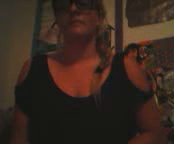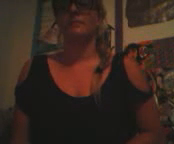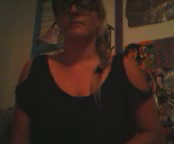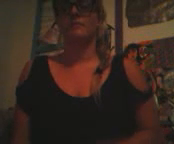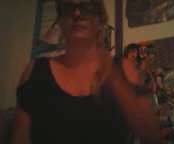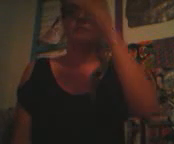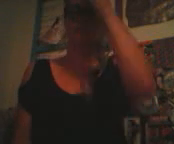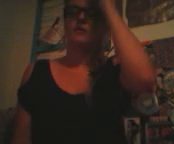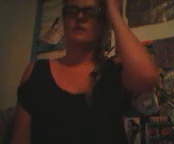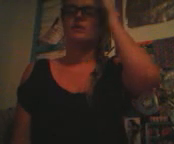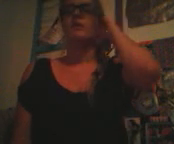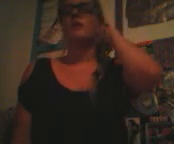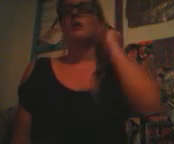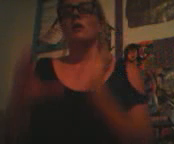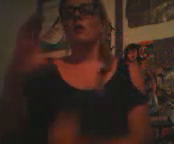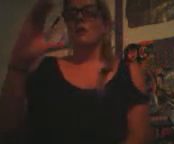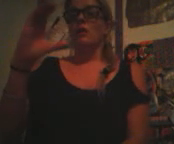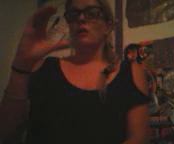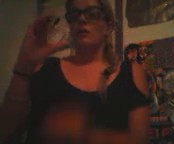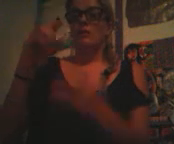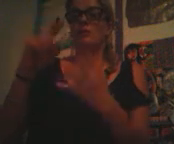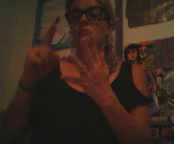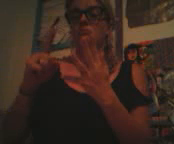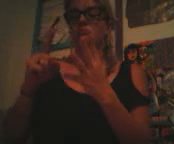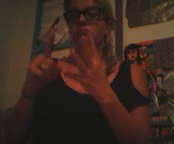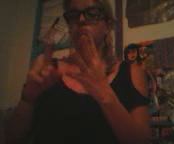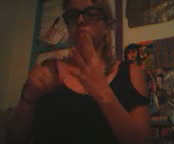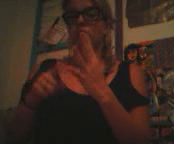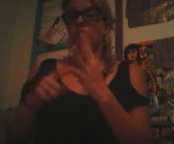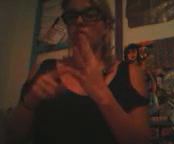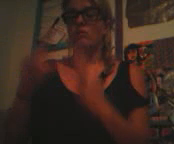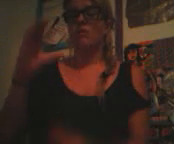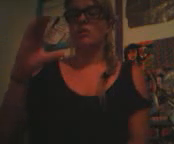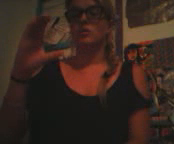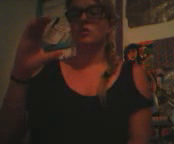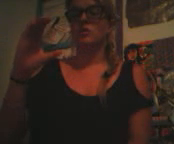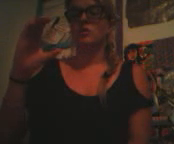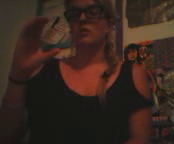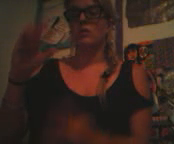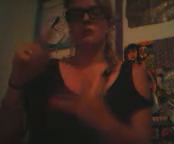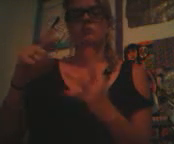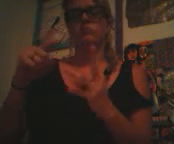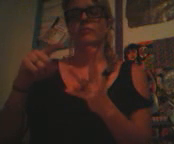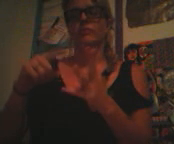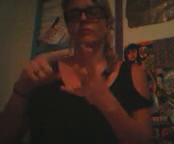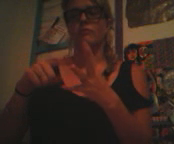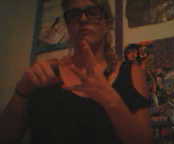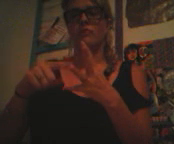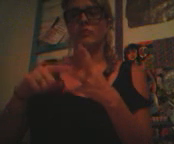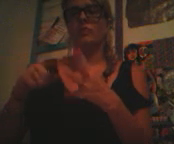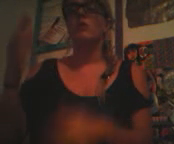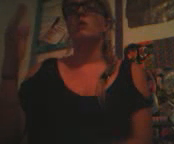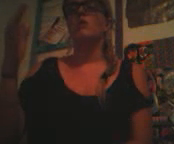In a combustion reaction, what you see is a carbon-hydrogen compound. Carbon-hydrogen compound is going to react